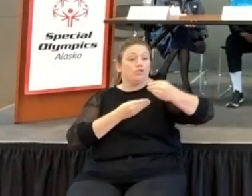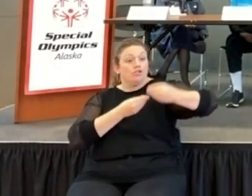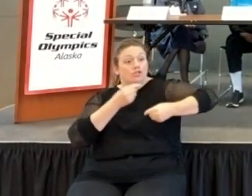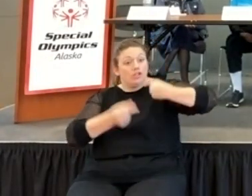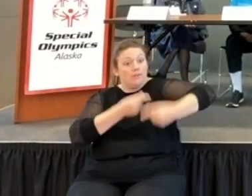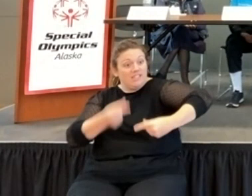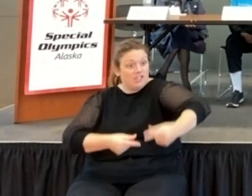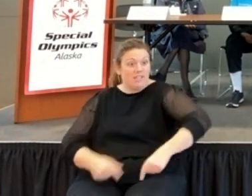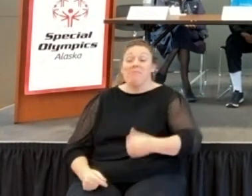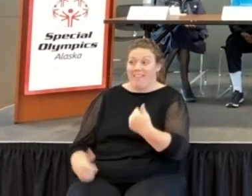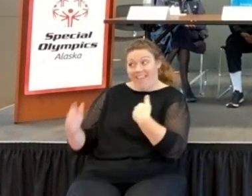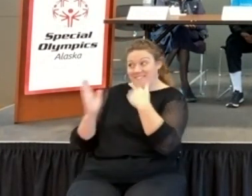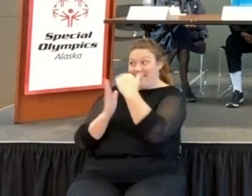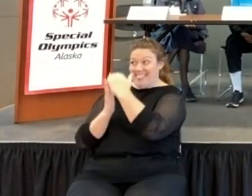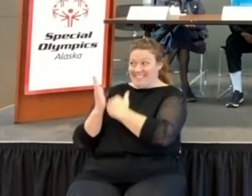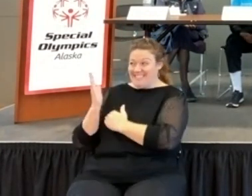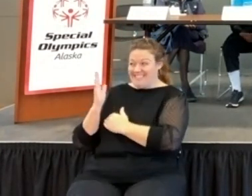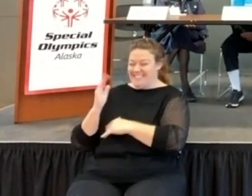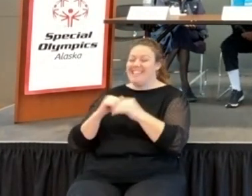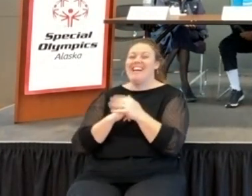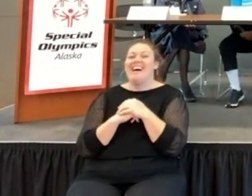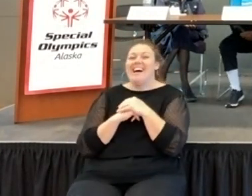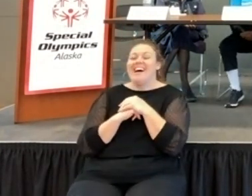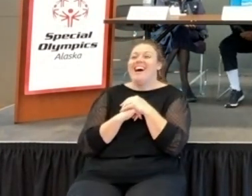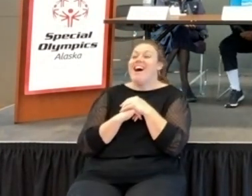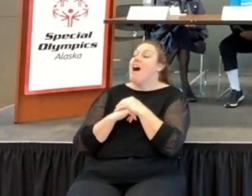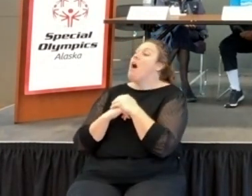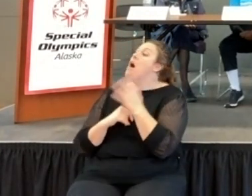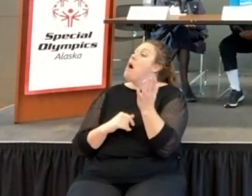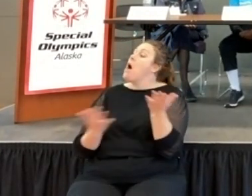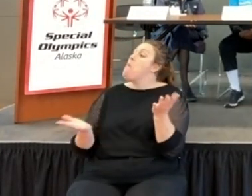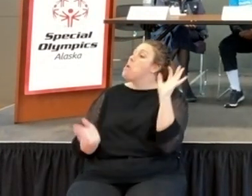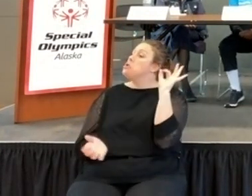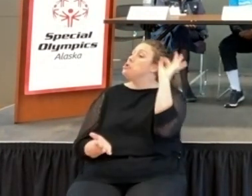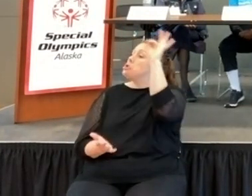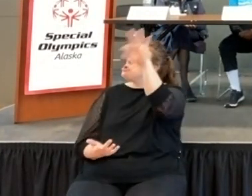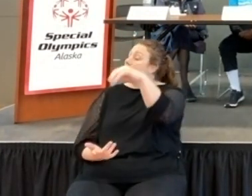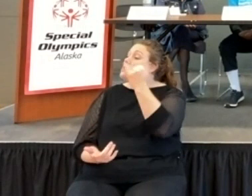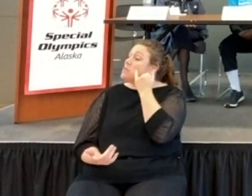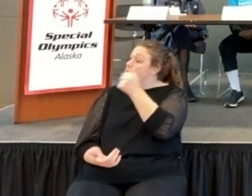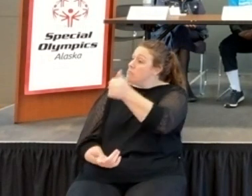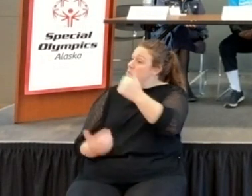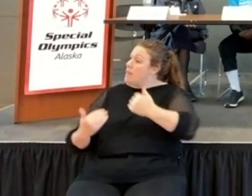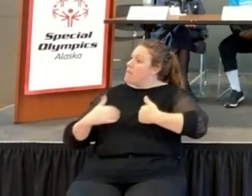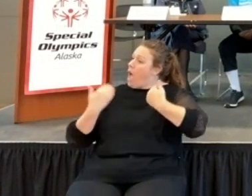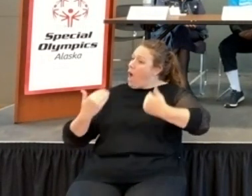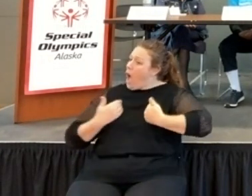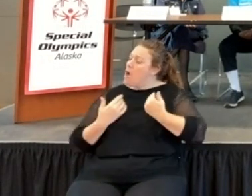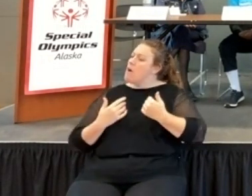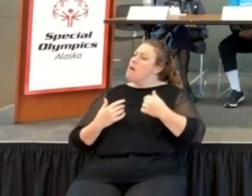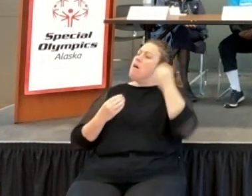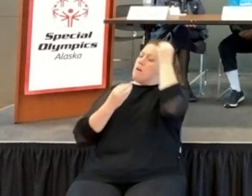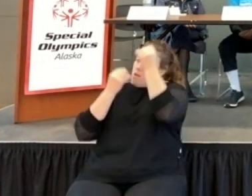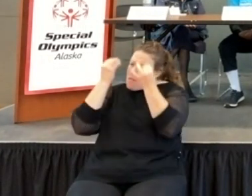Well, I have a list. One is, I would suggest if you're young, actively think